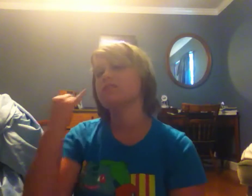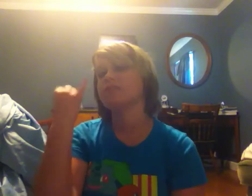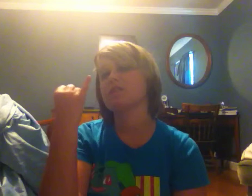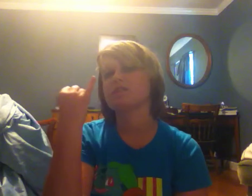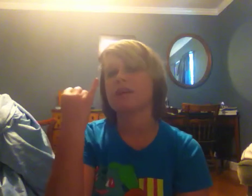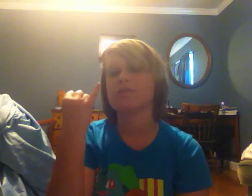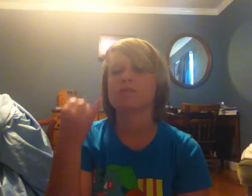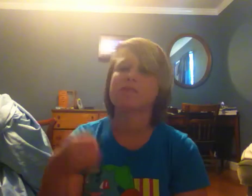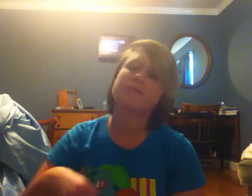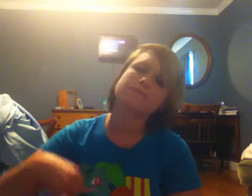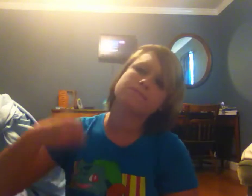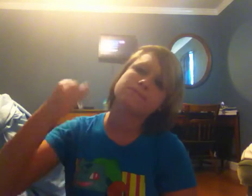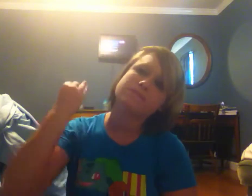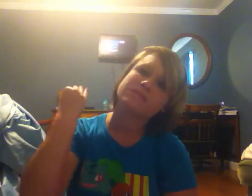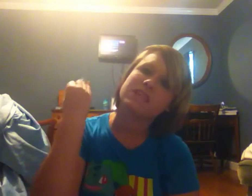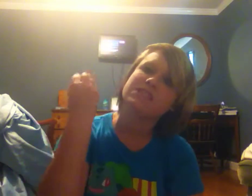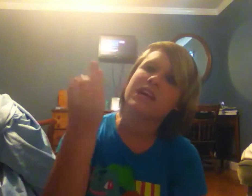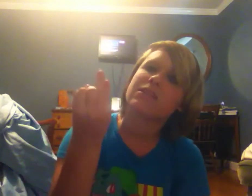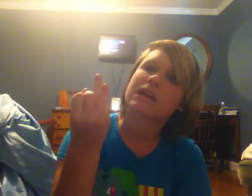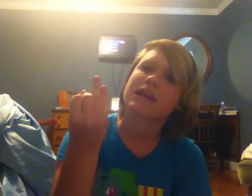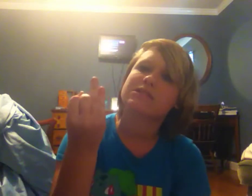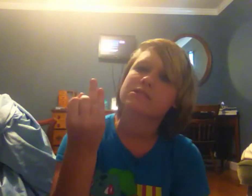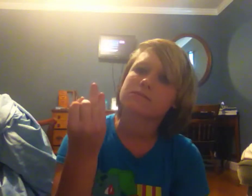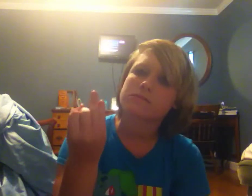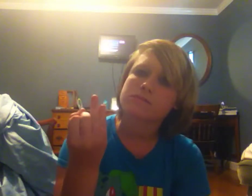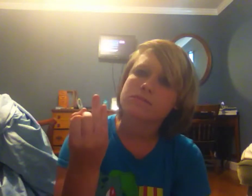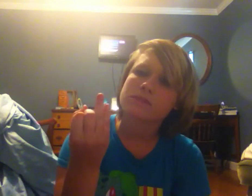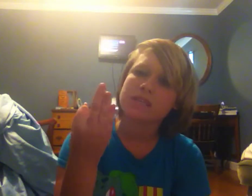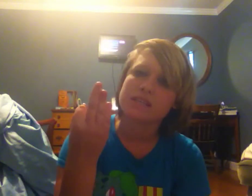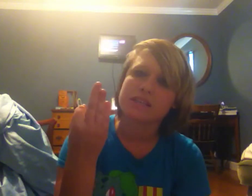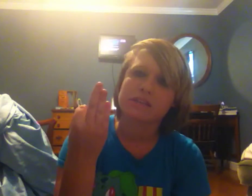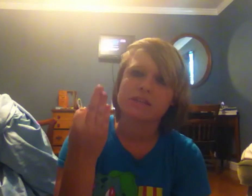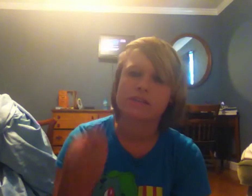video gamers, you got your outcasts, and other.